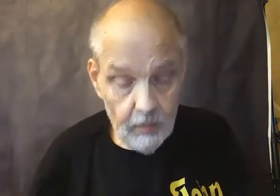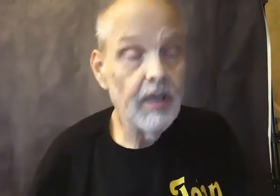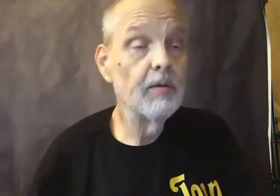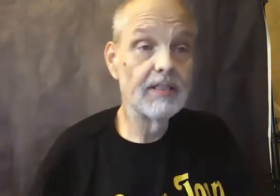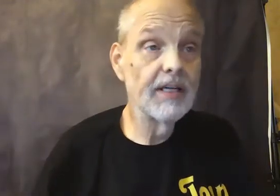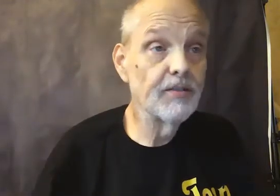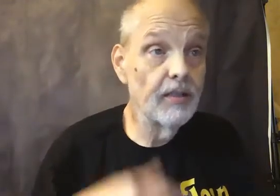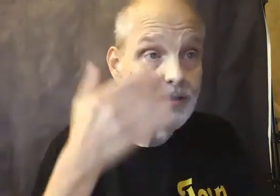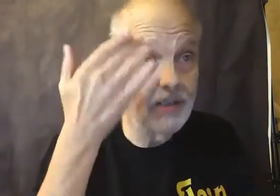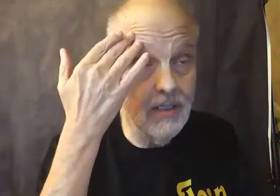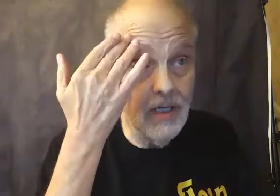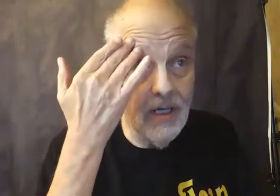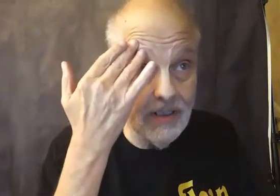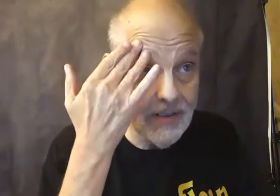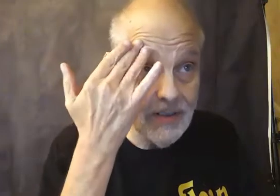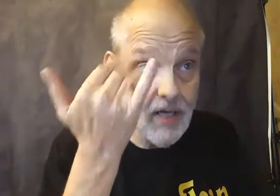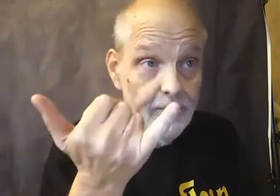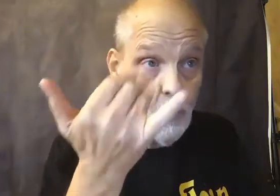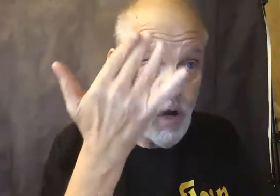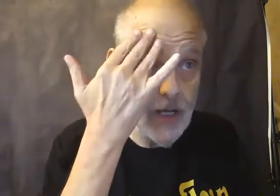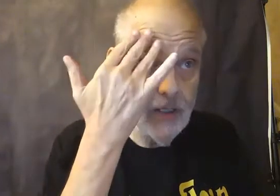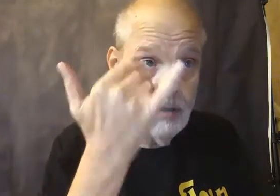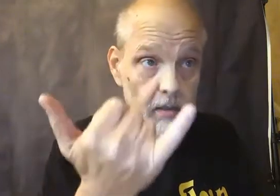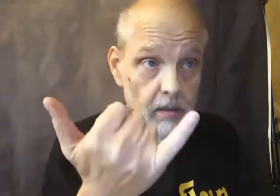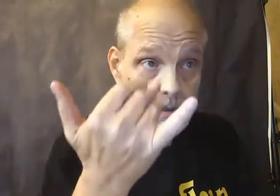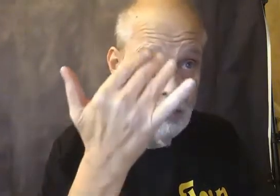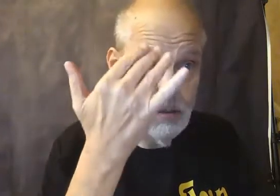Okay, but that's next on the list. This is the sign for why.